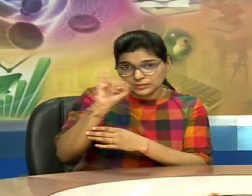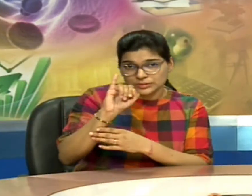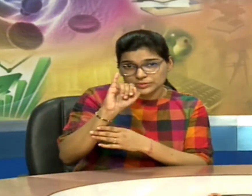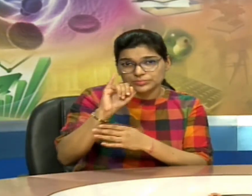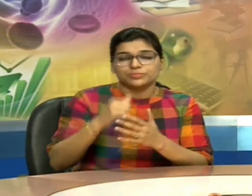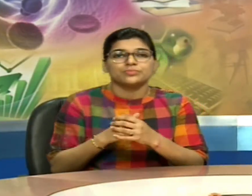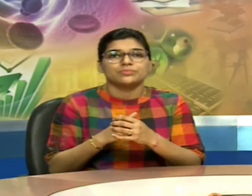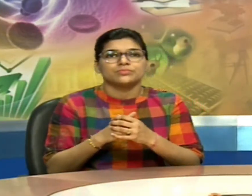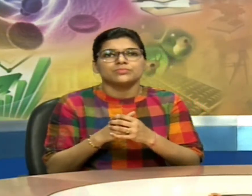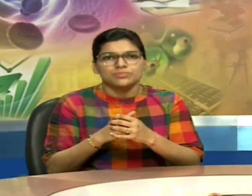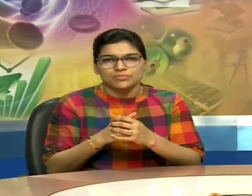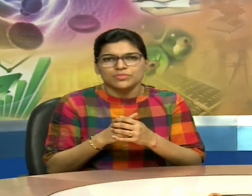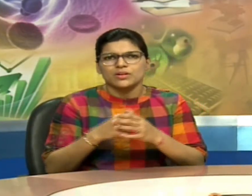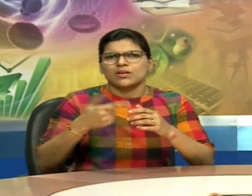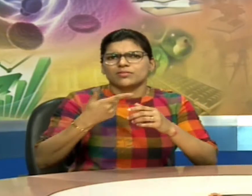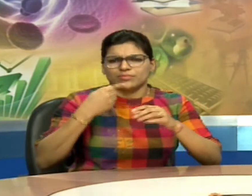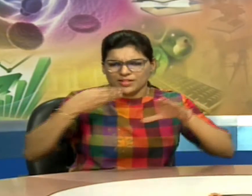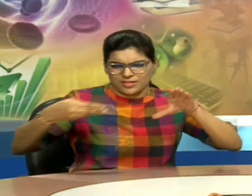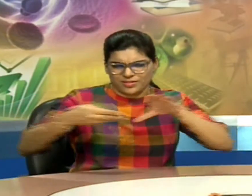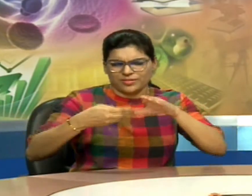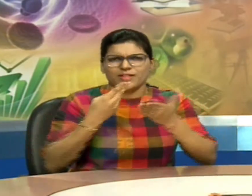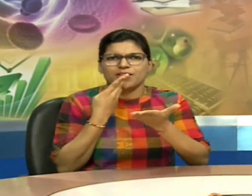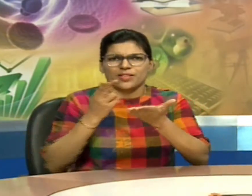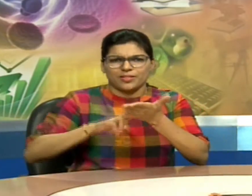energy. Sixth point is